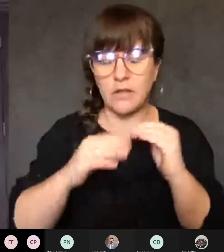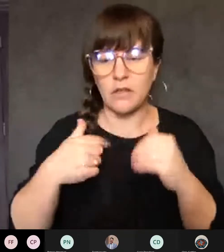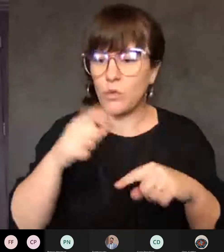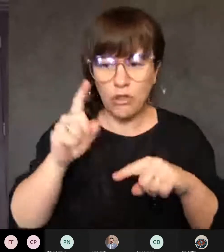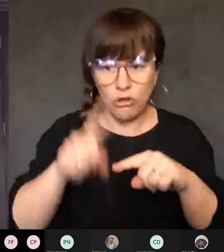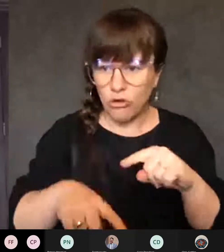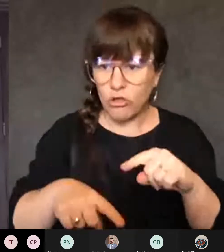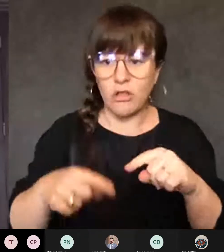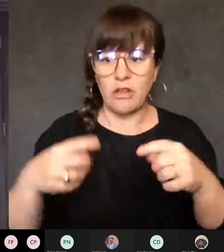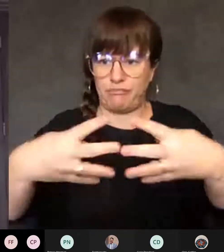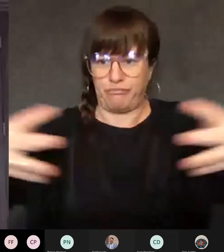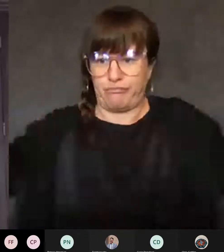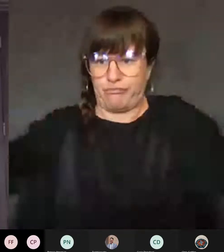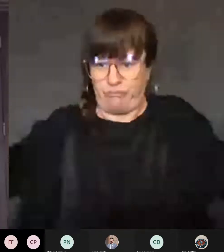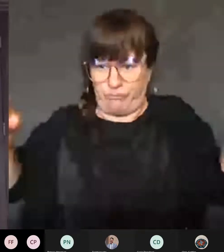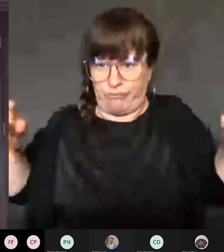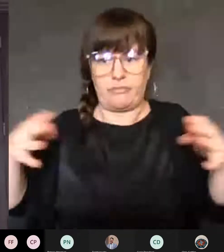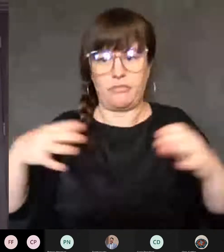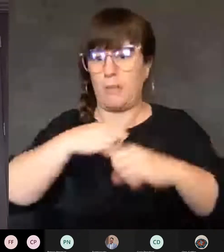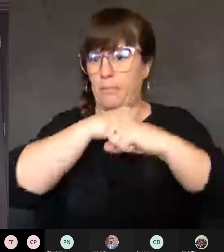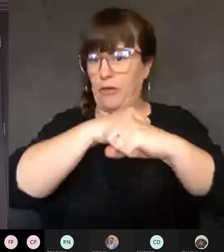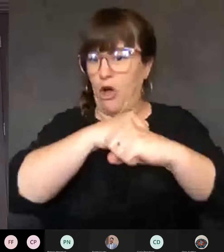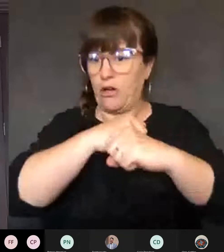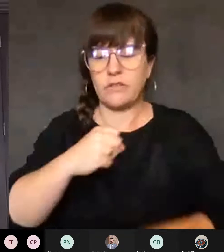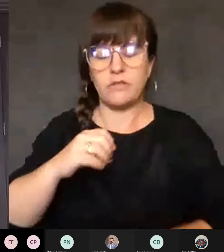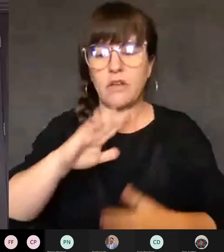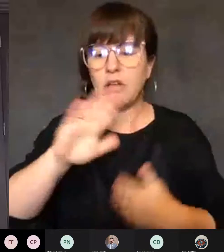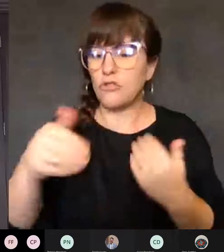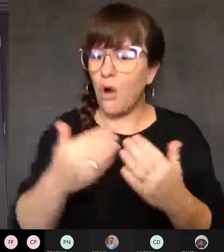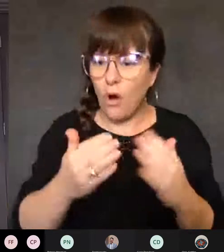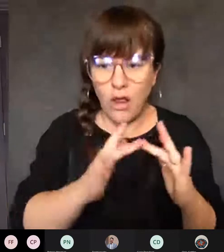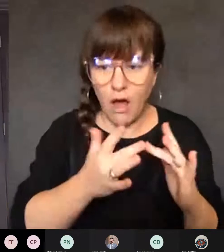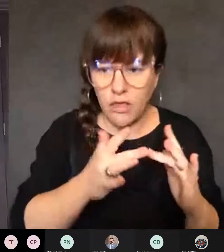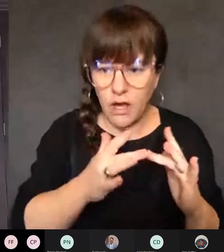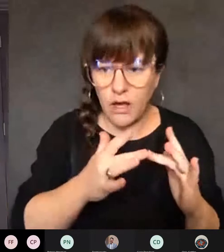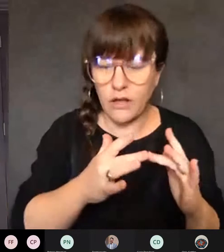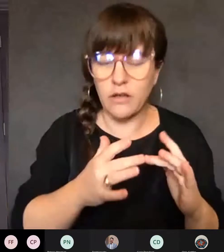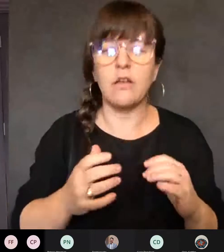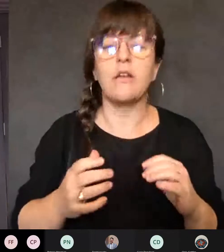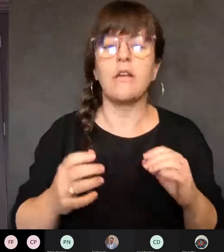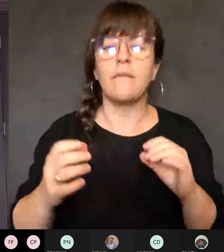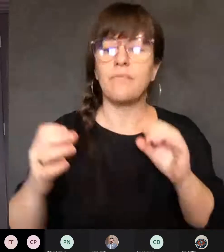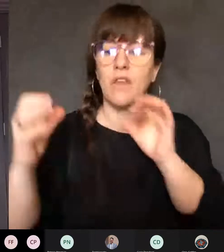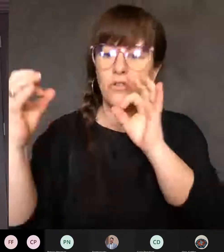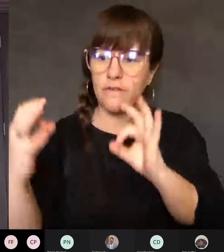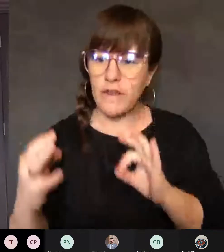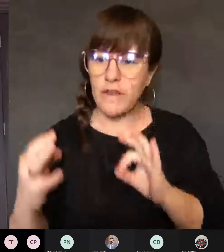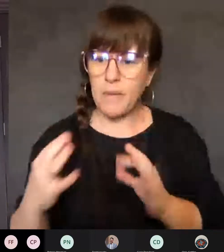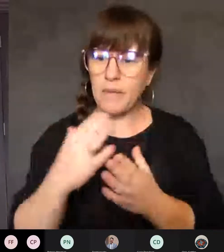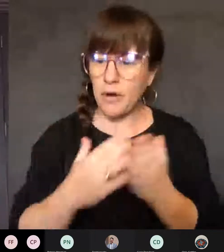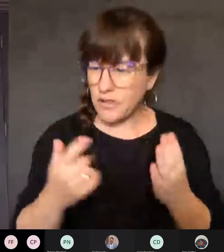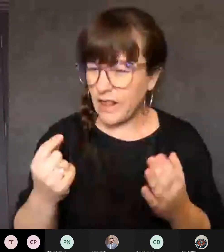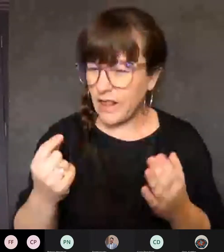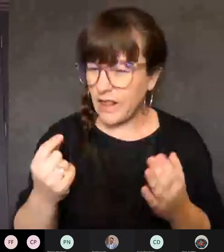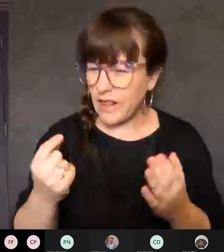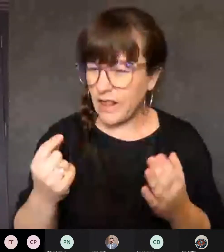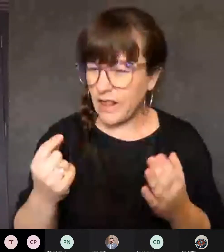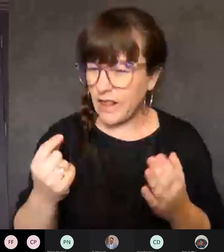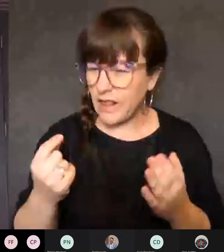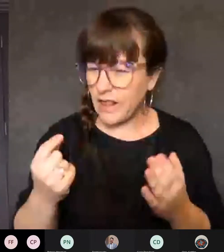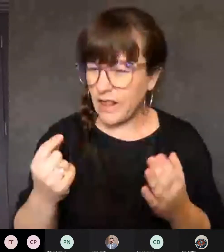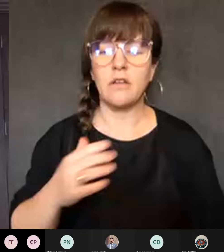fences out there and everything. It's all virtual, so the feedback part is a little bit different. I have my